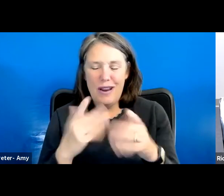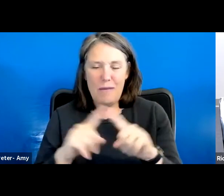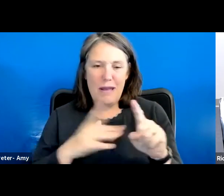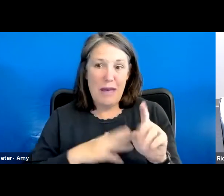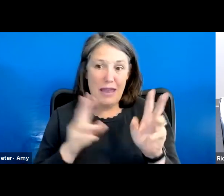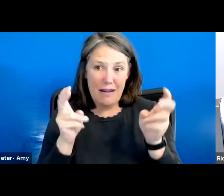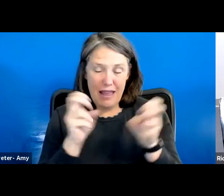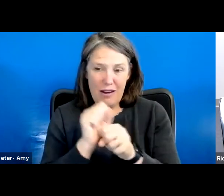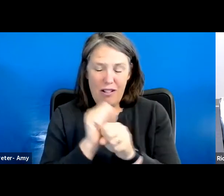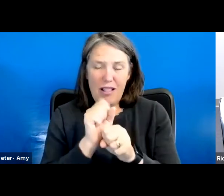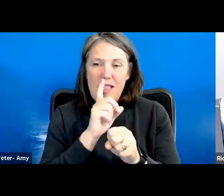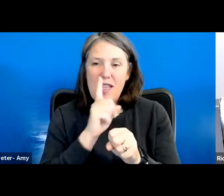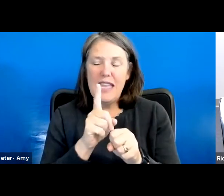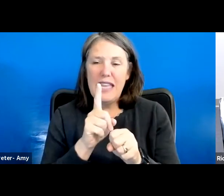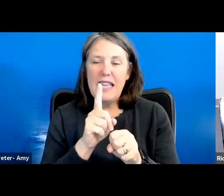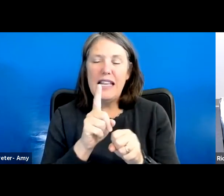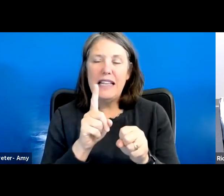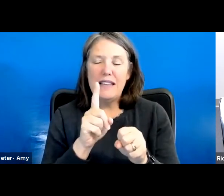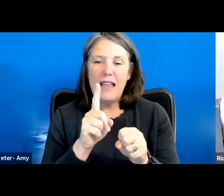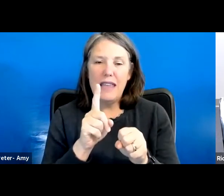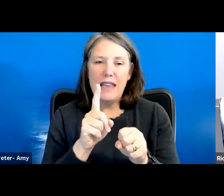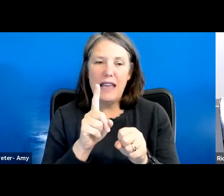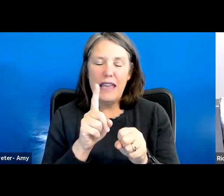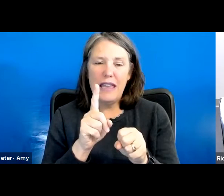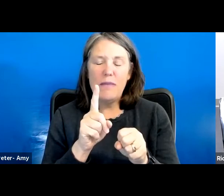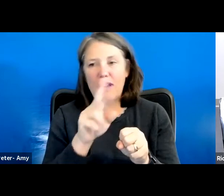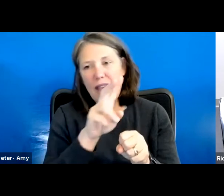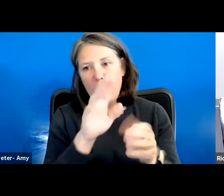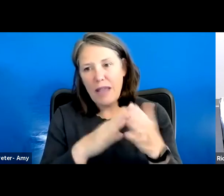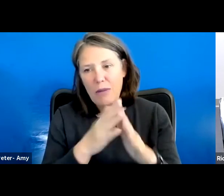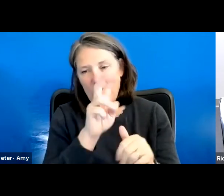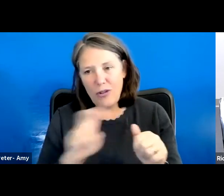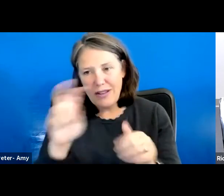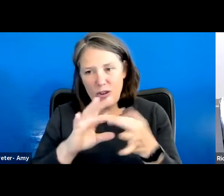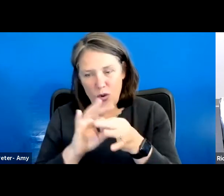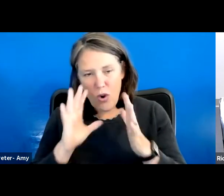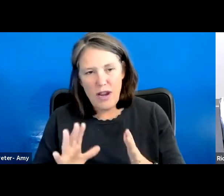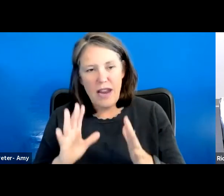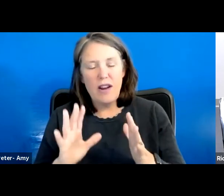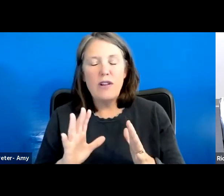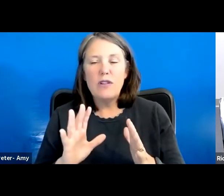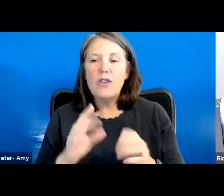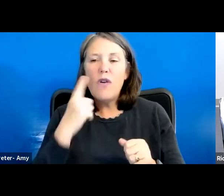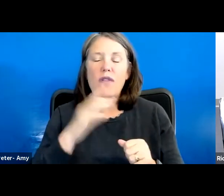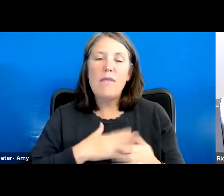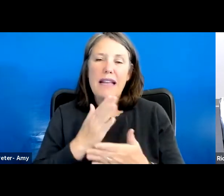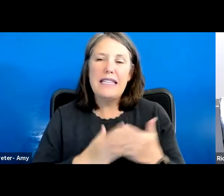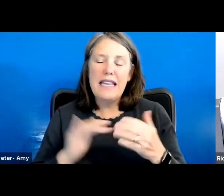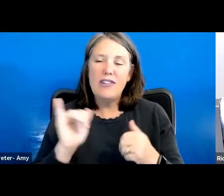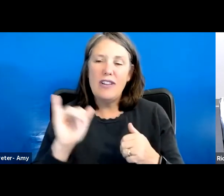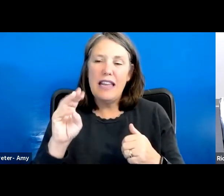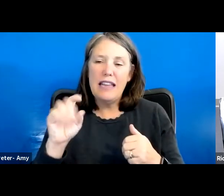here is the Community Transition Coordinator, or a Community Transition Coordinator. And so for my session, I'm going to, as Megan